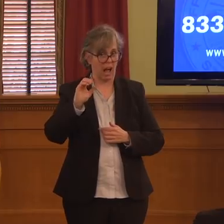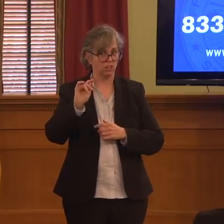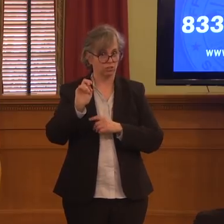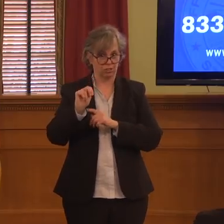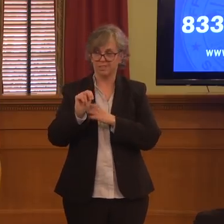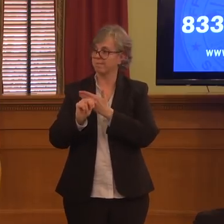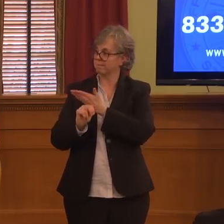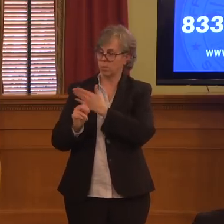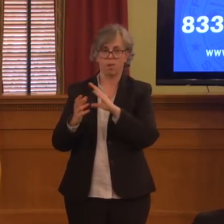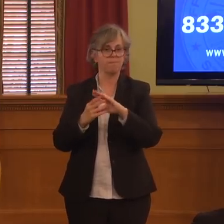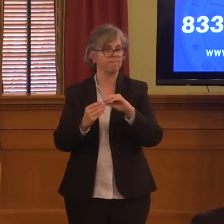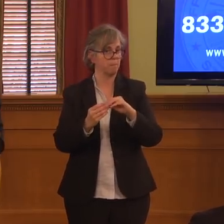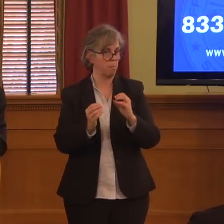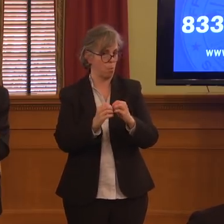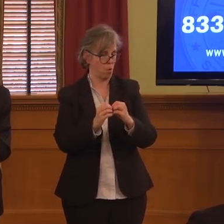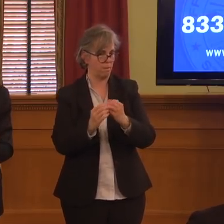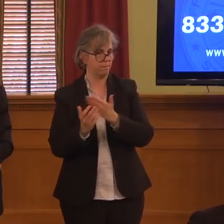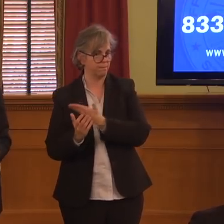Doctor?